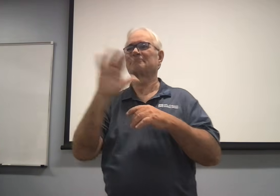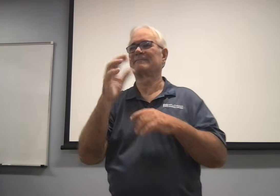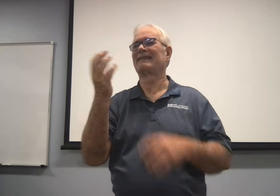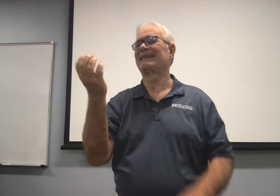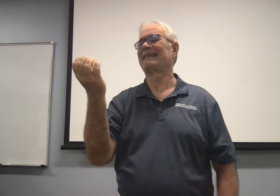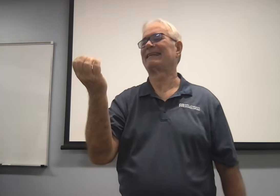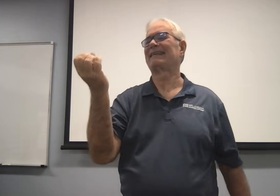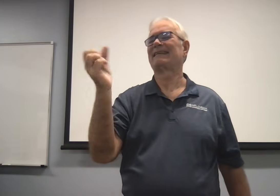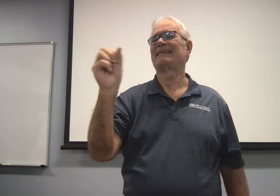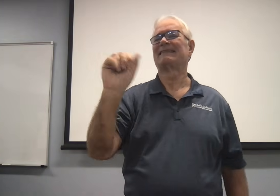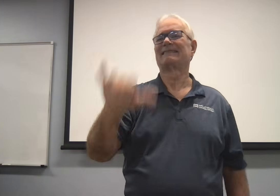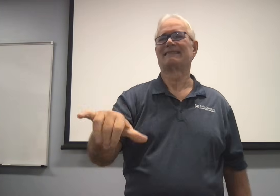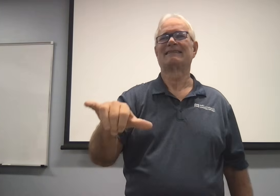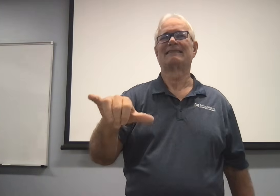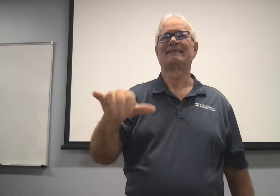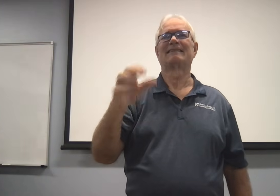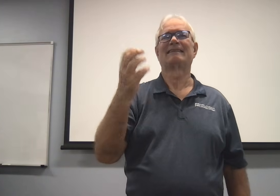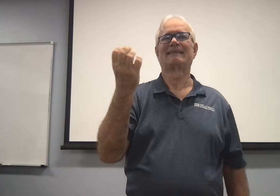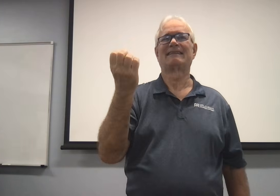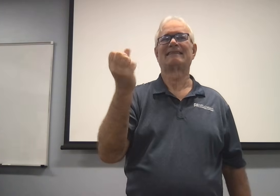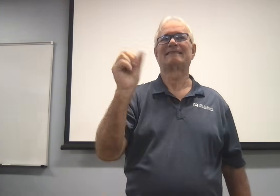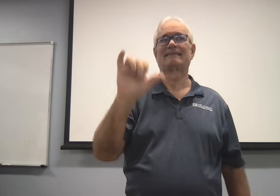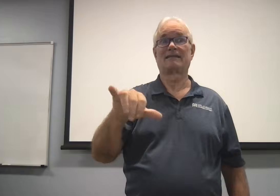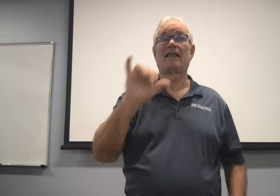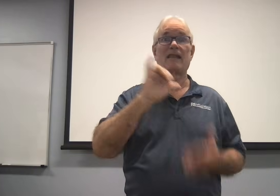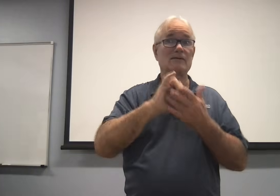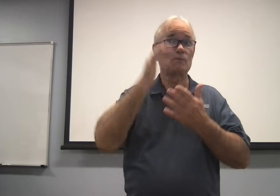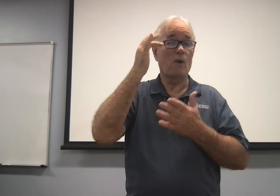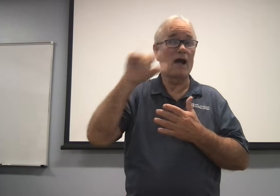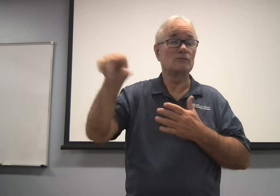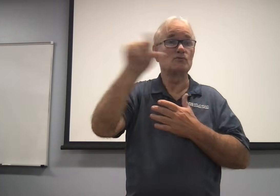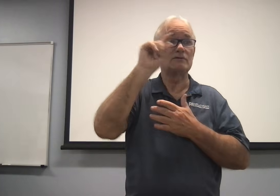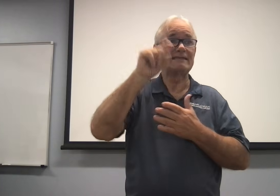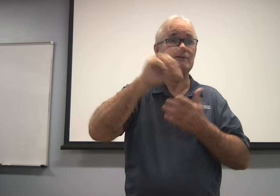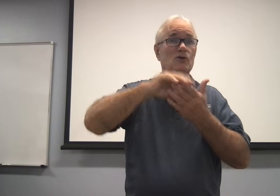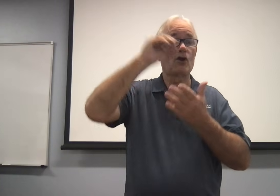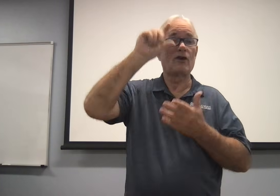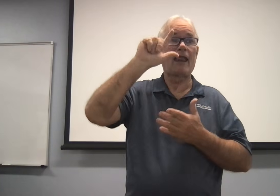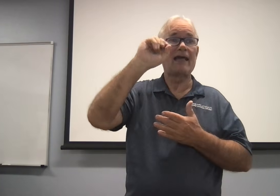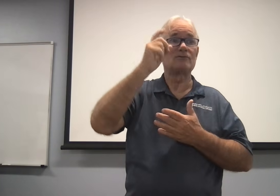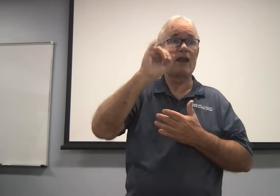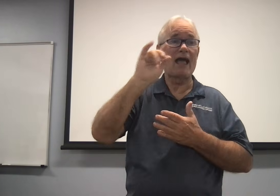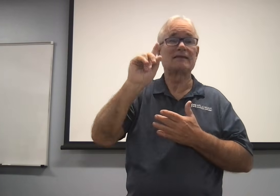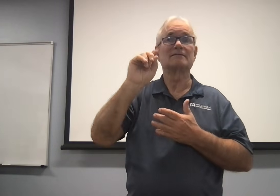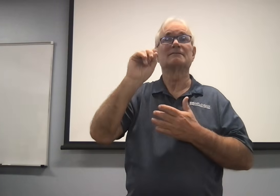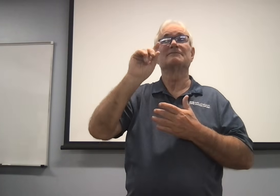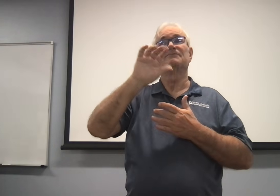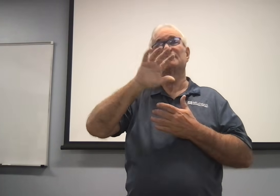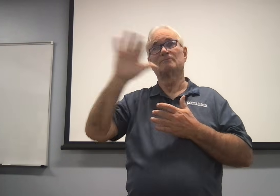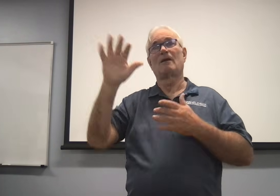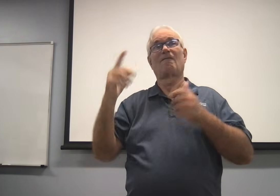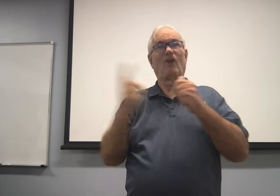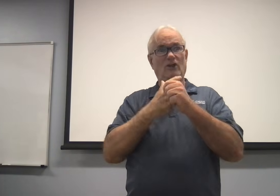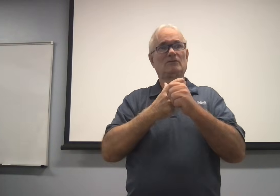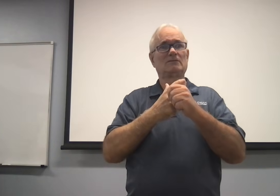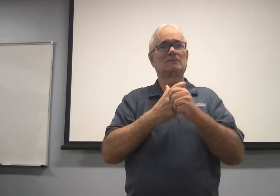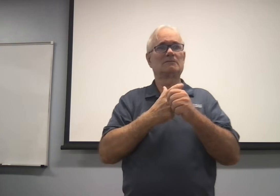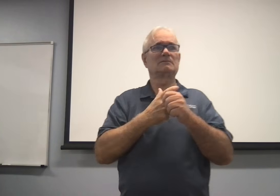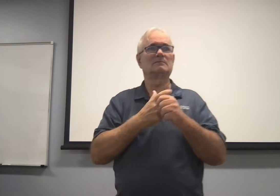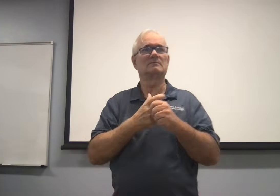So I see that fingerspelling for this word easy. And that's why you need to learn the different lexicalized